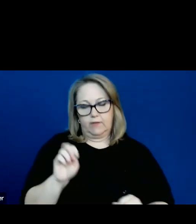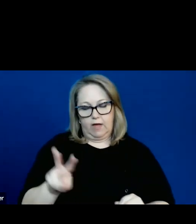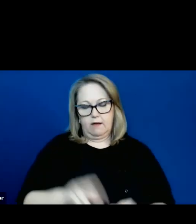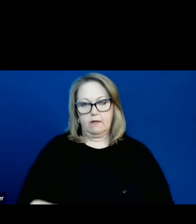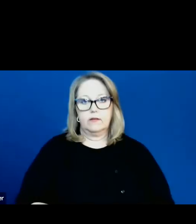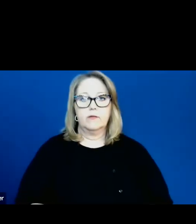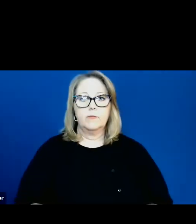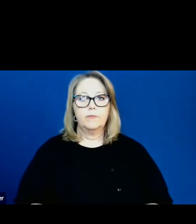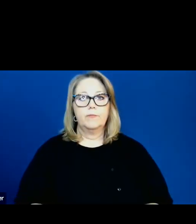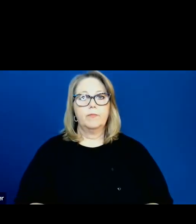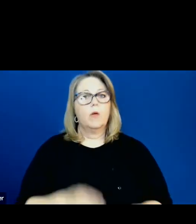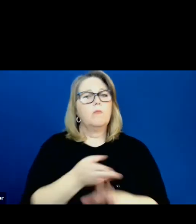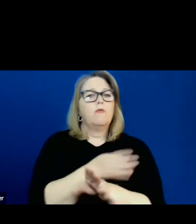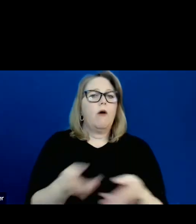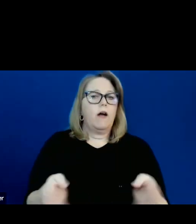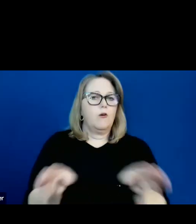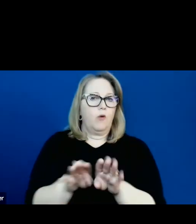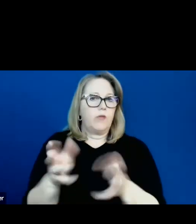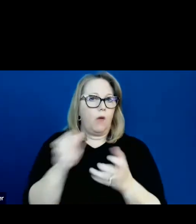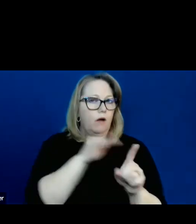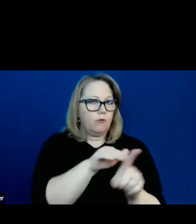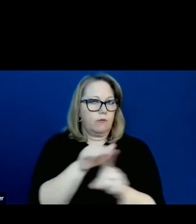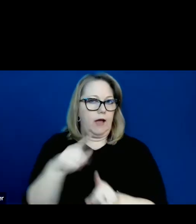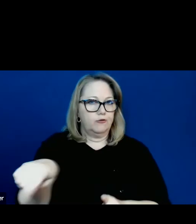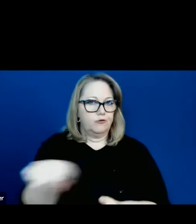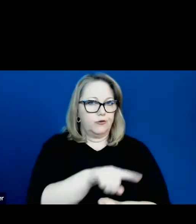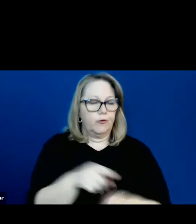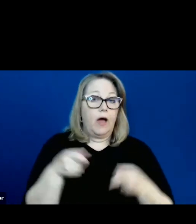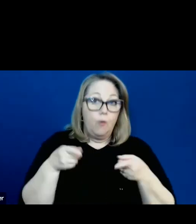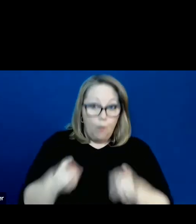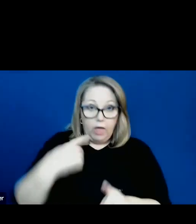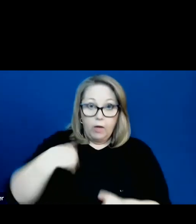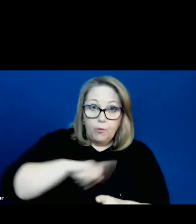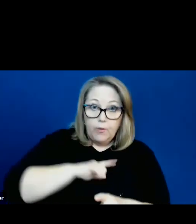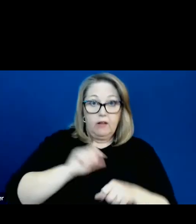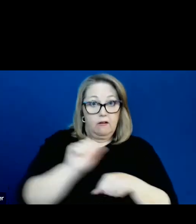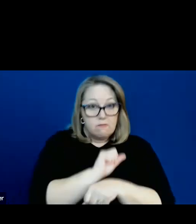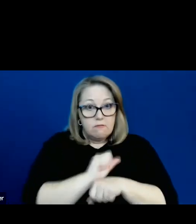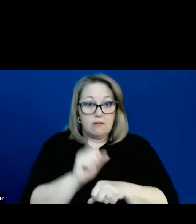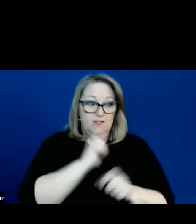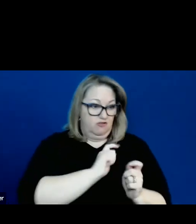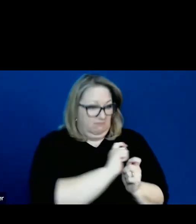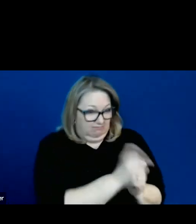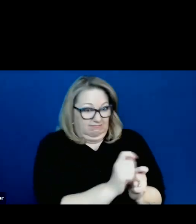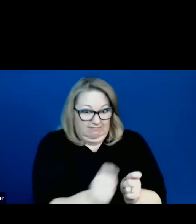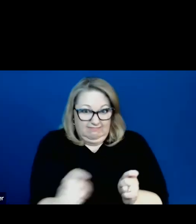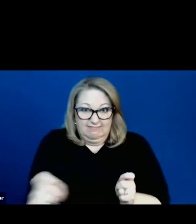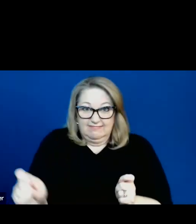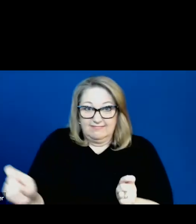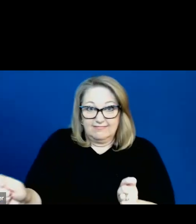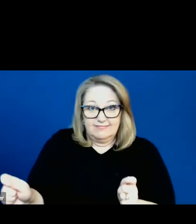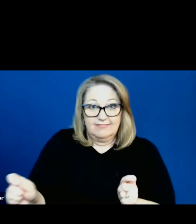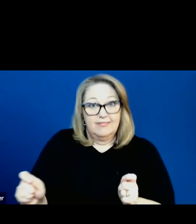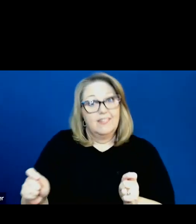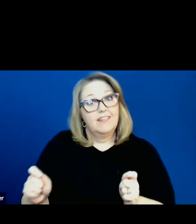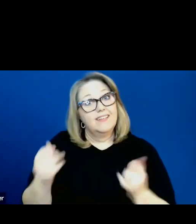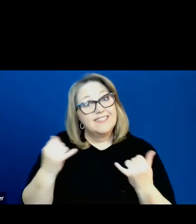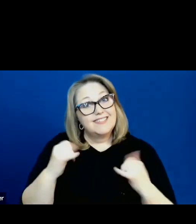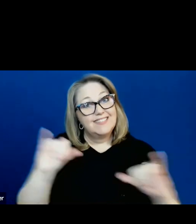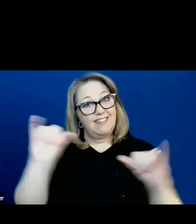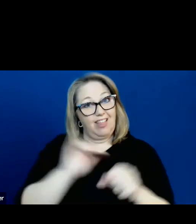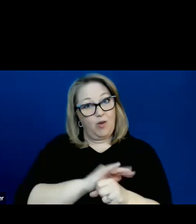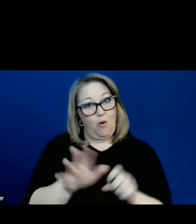remind Nevadans that while we're working on distributing vaccines as fast as we can, COVID-19 is still very much with